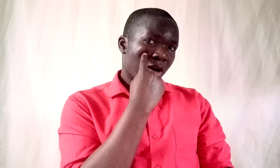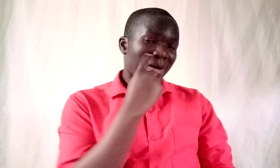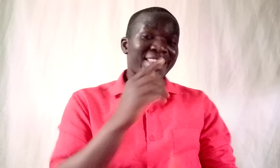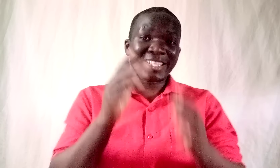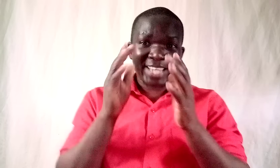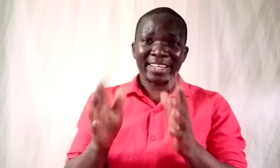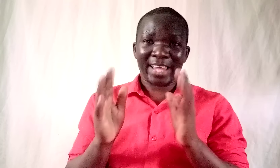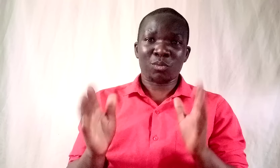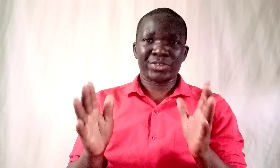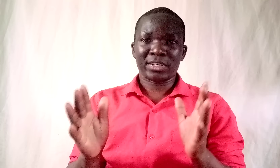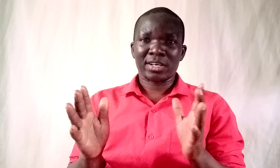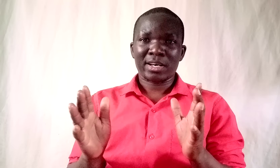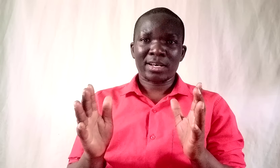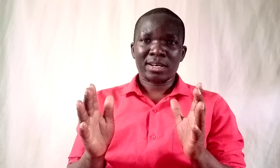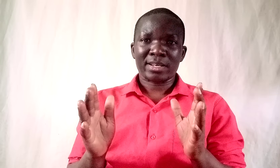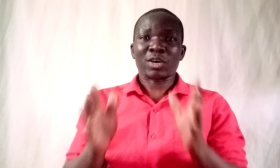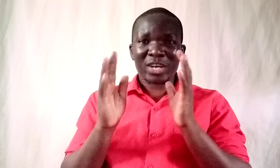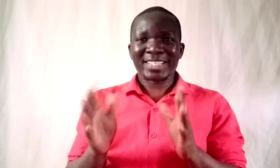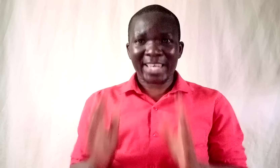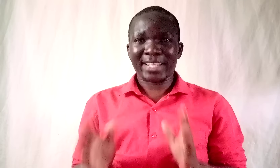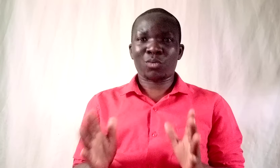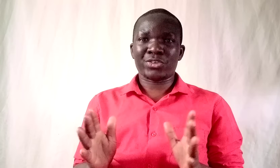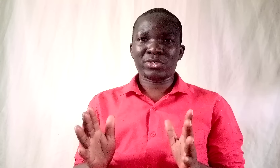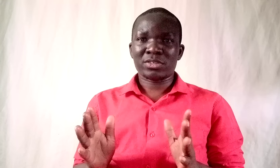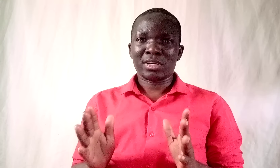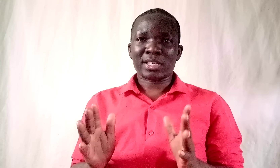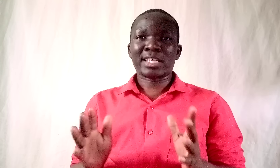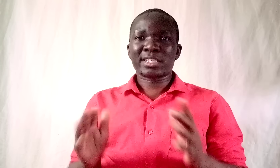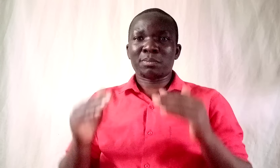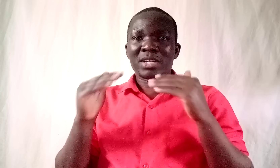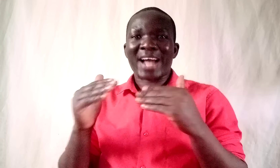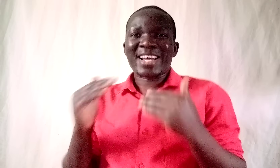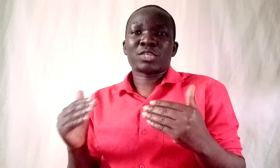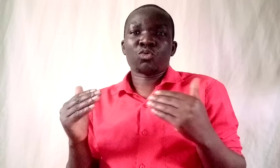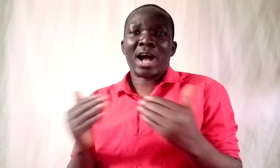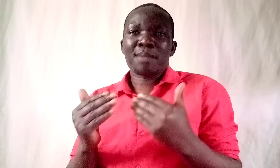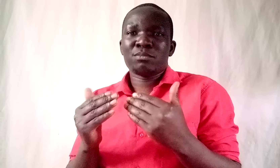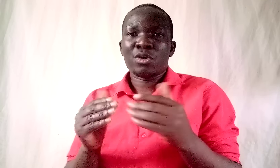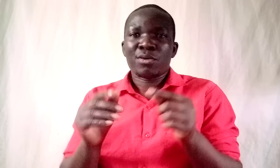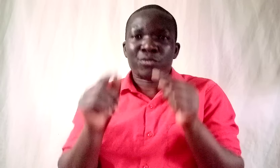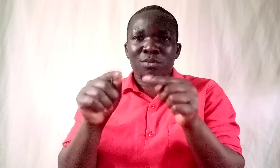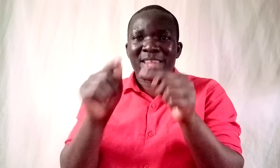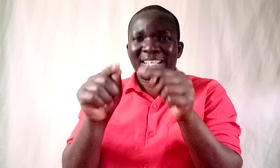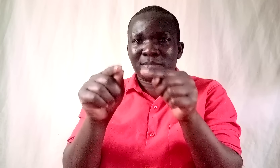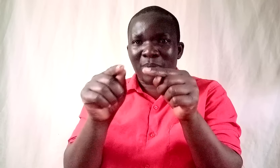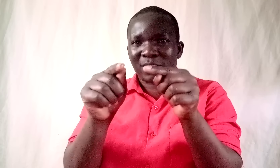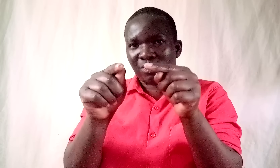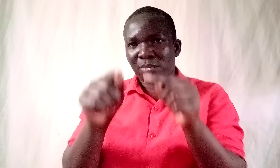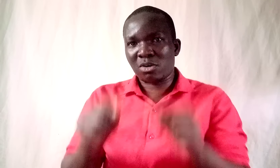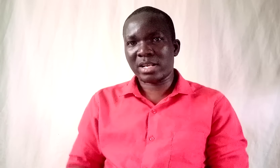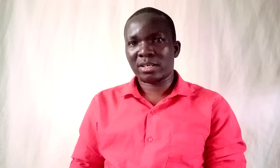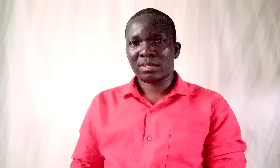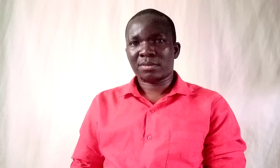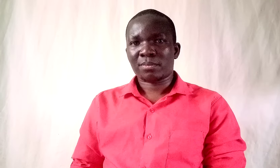But the sign language, the correct sign language is blood has to come from that part of the body.